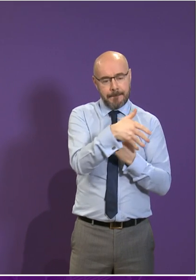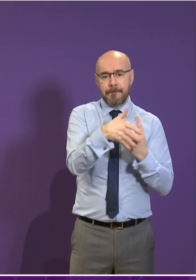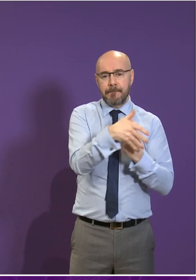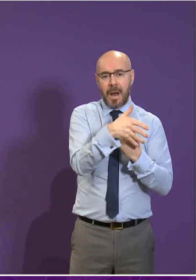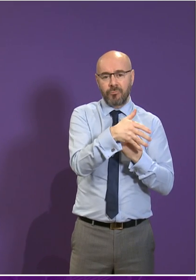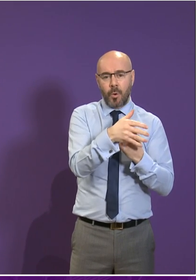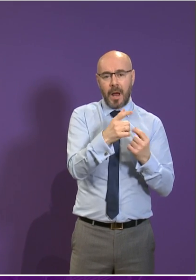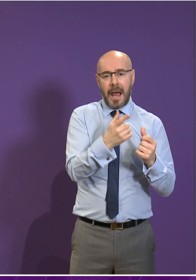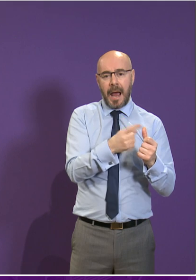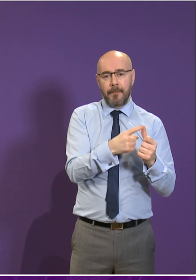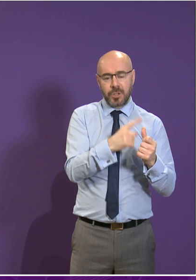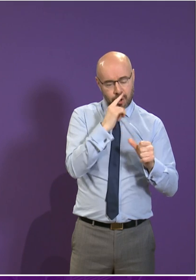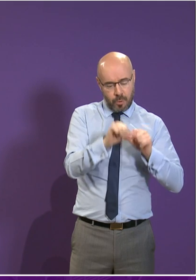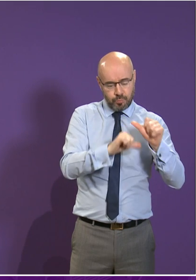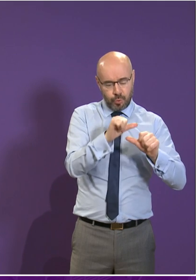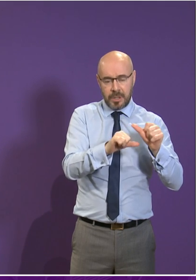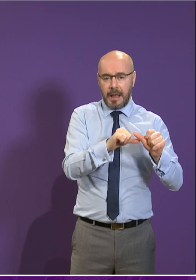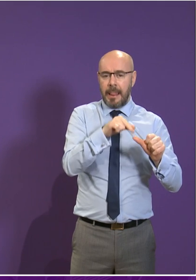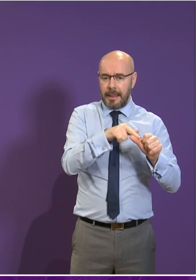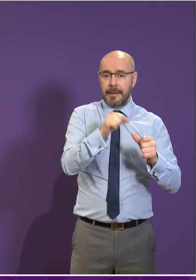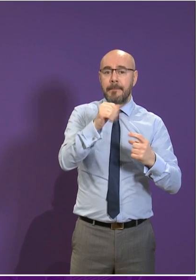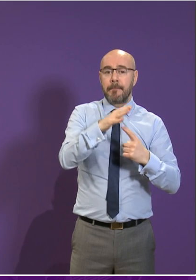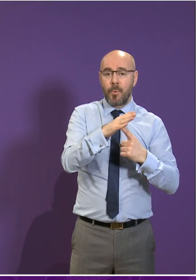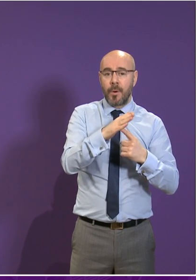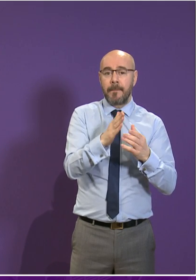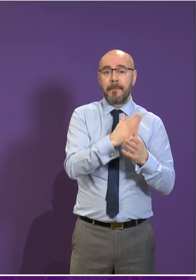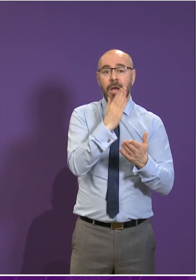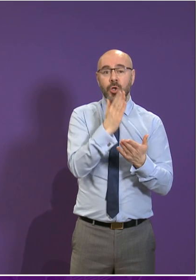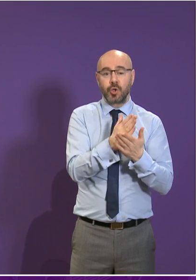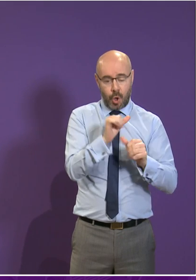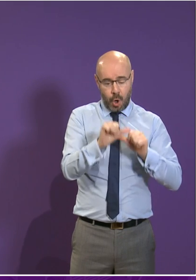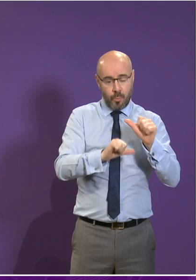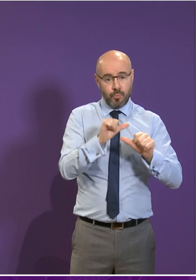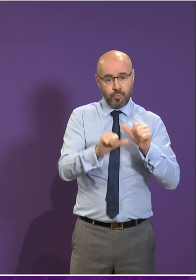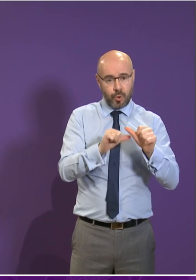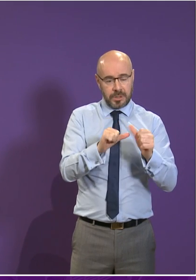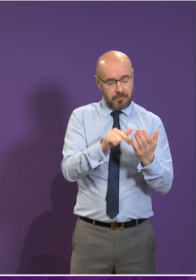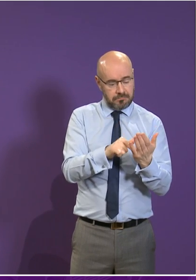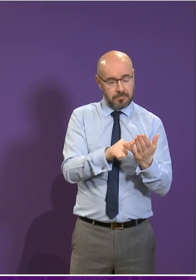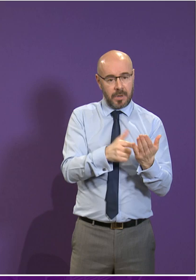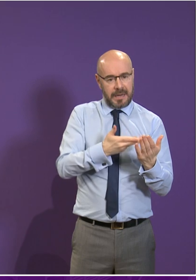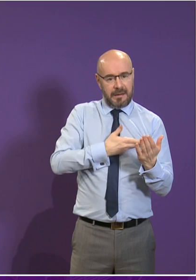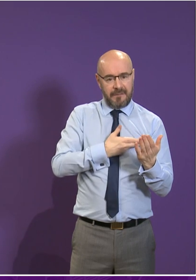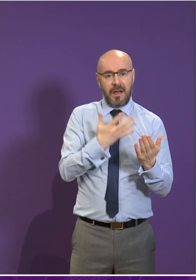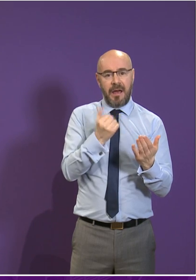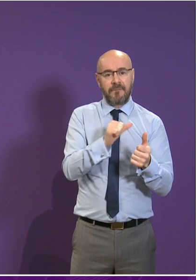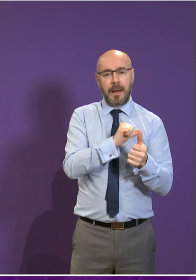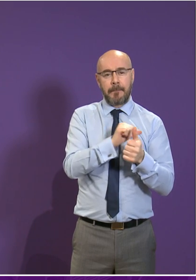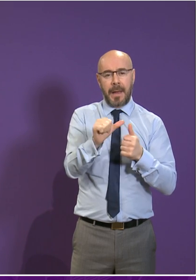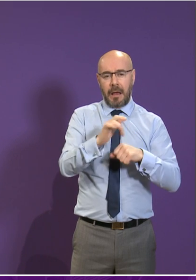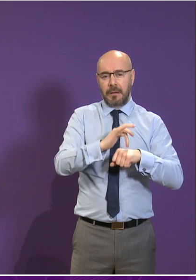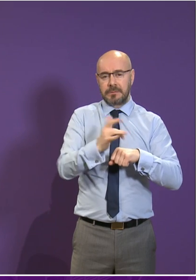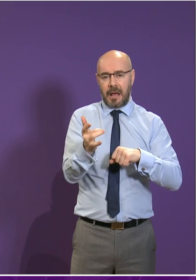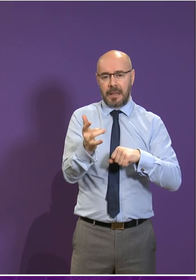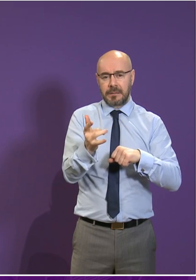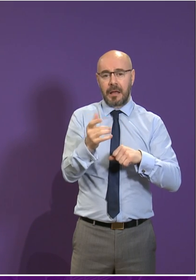is so, so important to making sure that the admission process enables us to have the best talent in the university